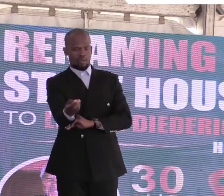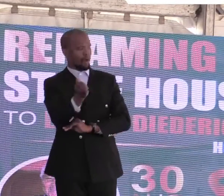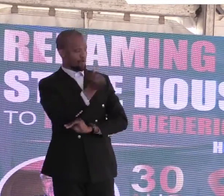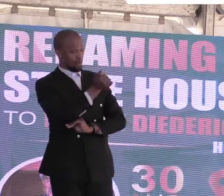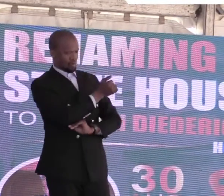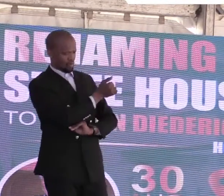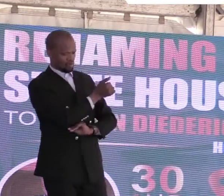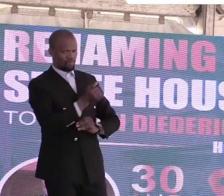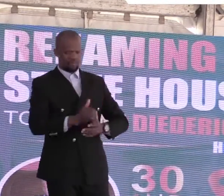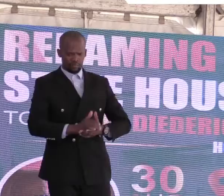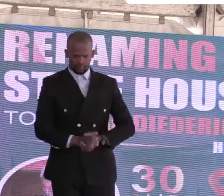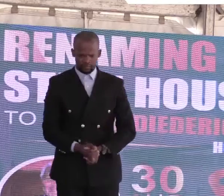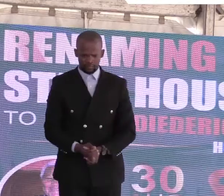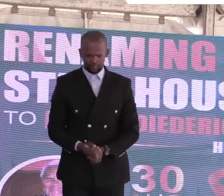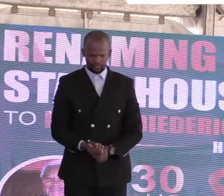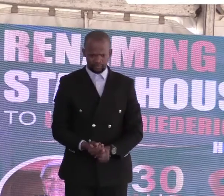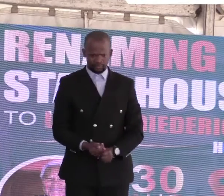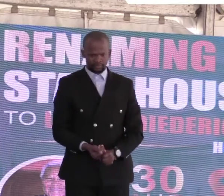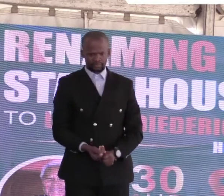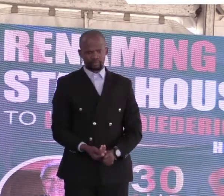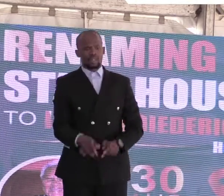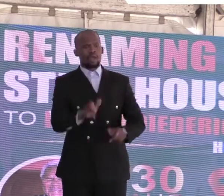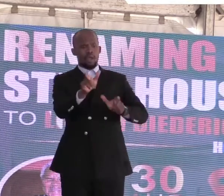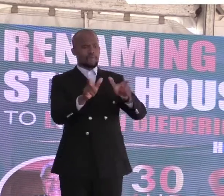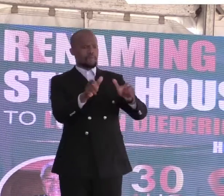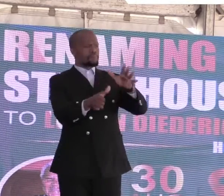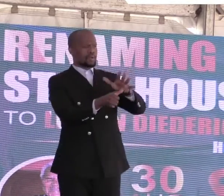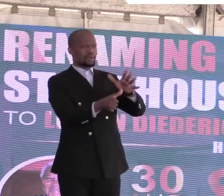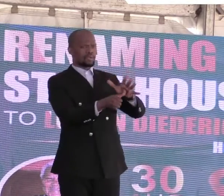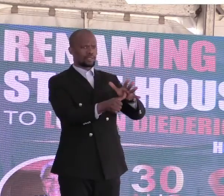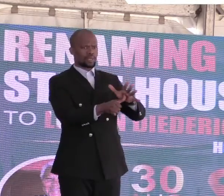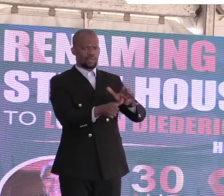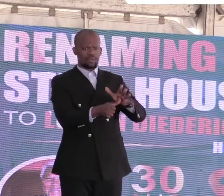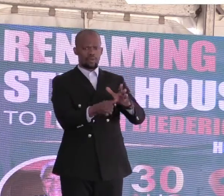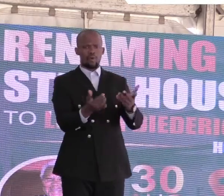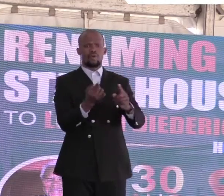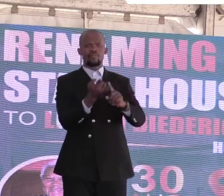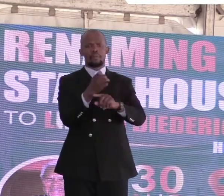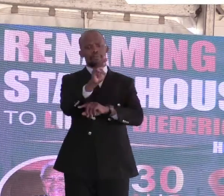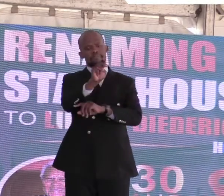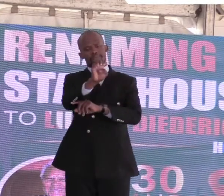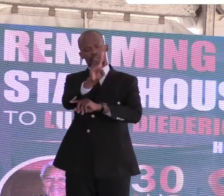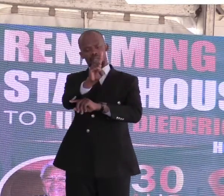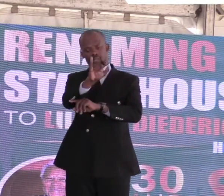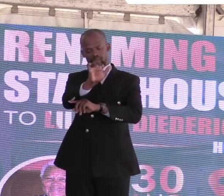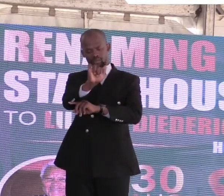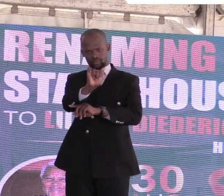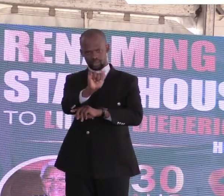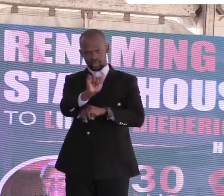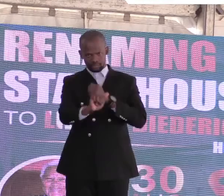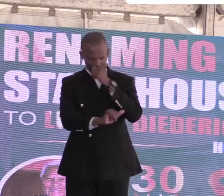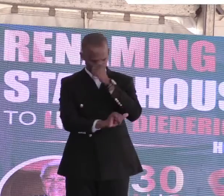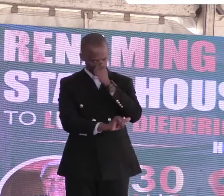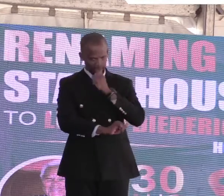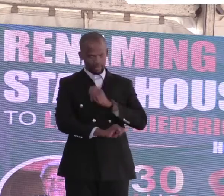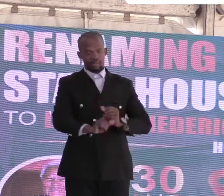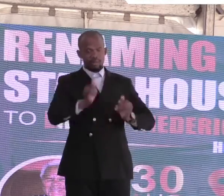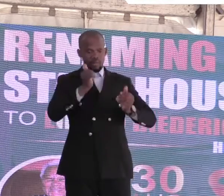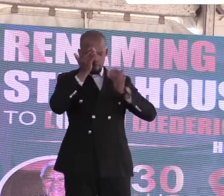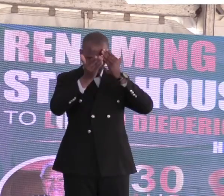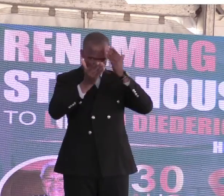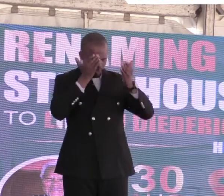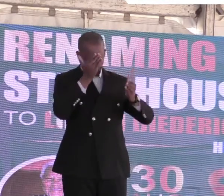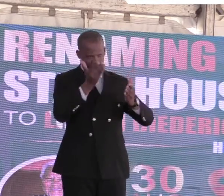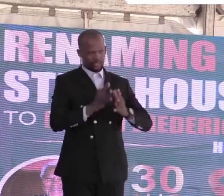and the distinguished guests and the members of the media present. Molweni,